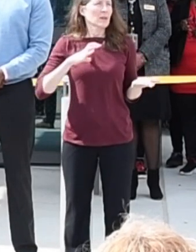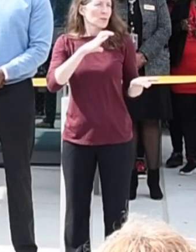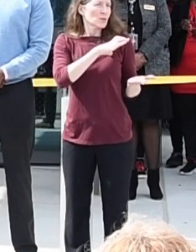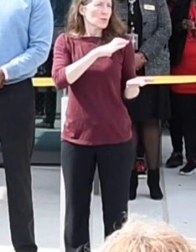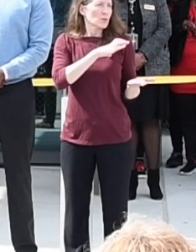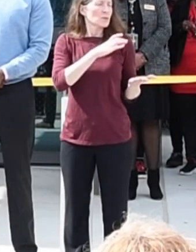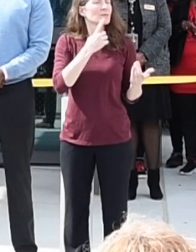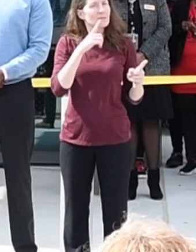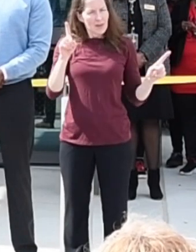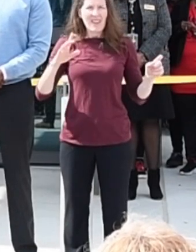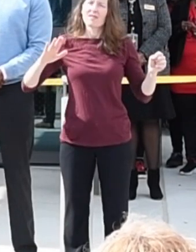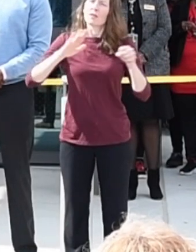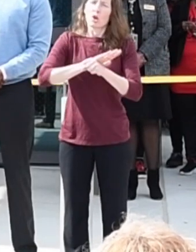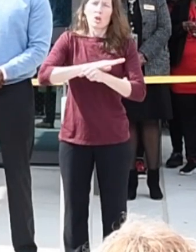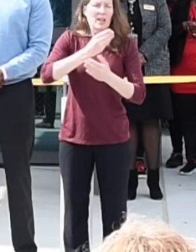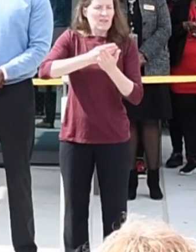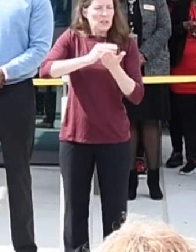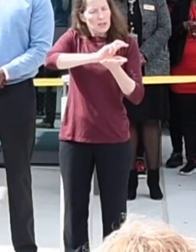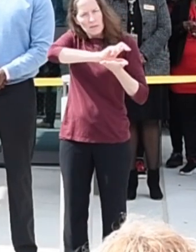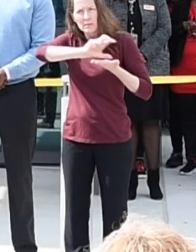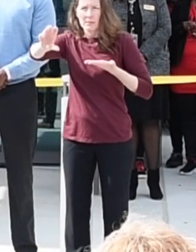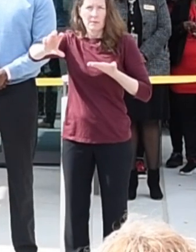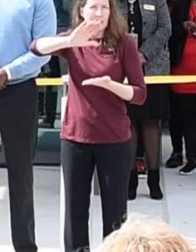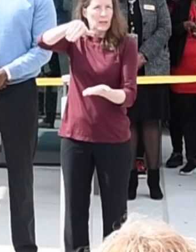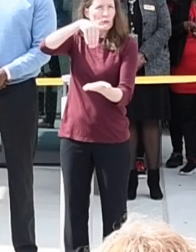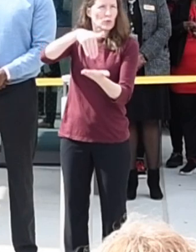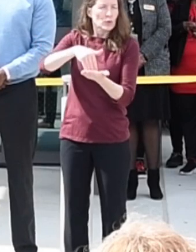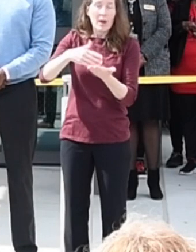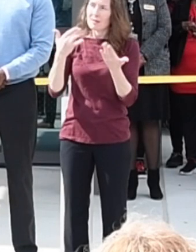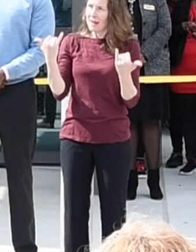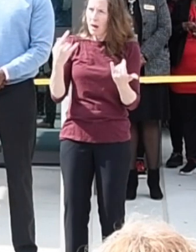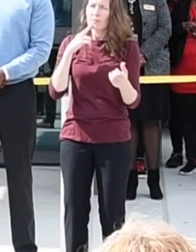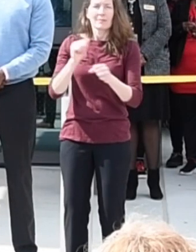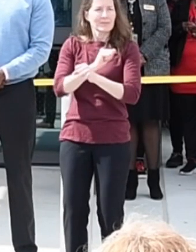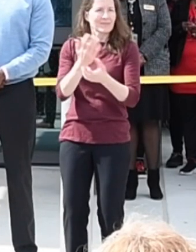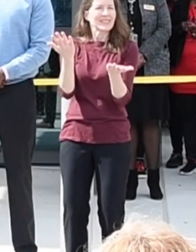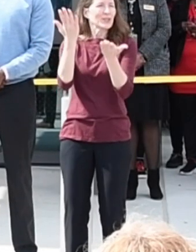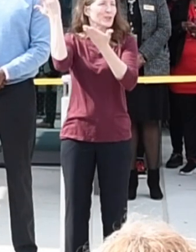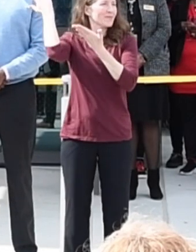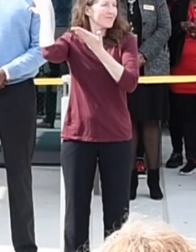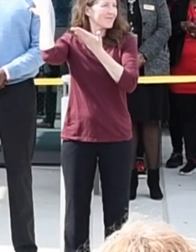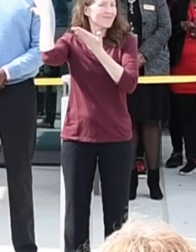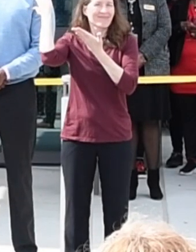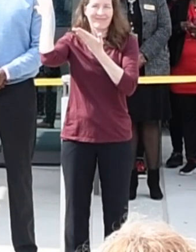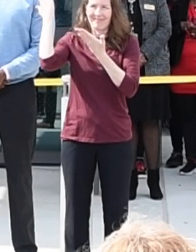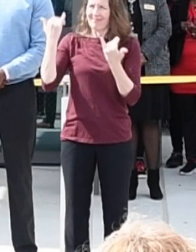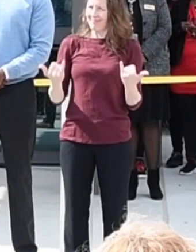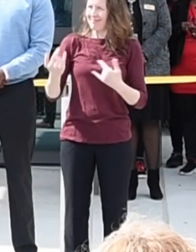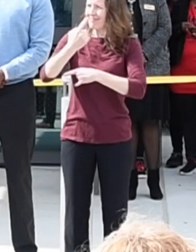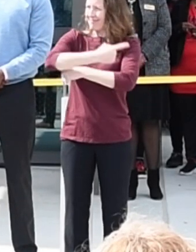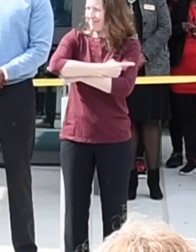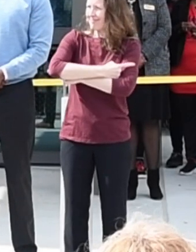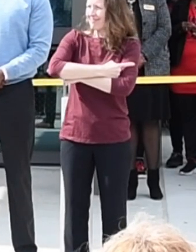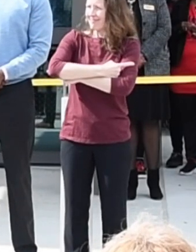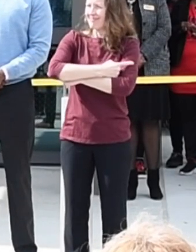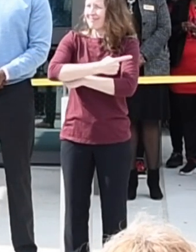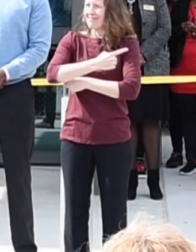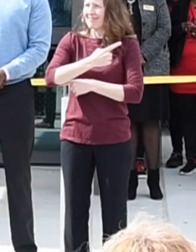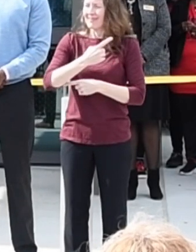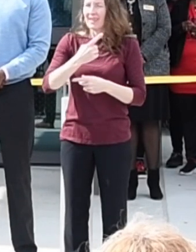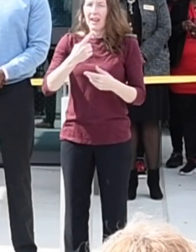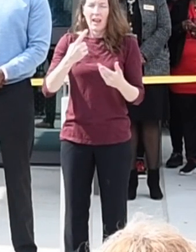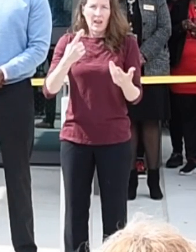funding the center and the fruition of the center being here today. Today is a day that rights a